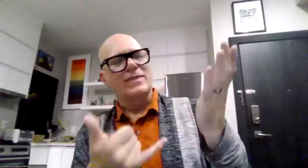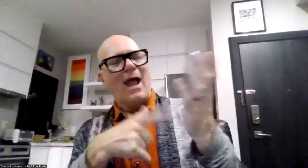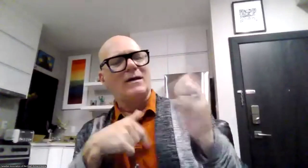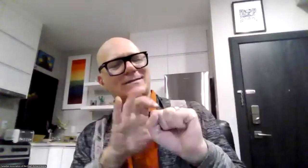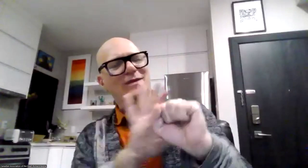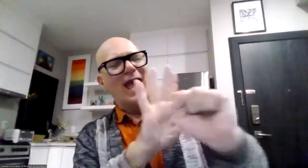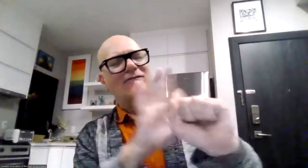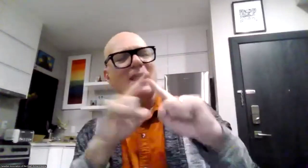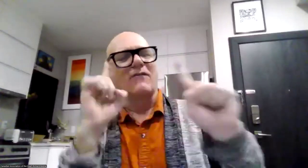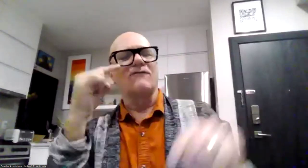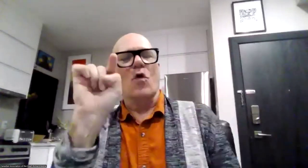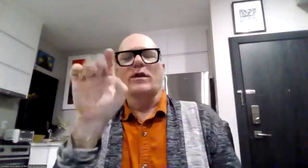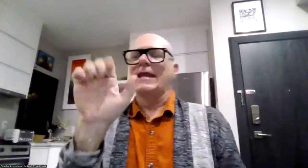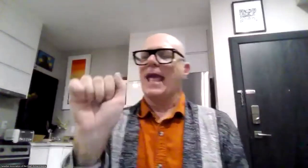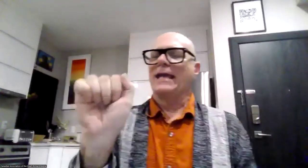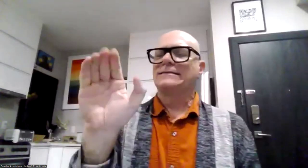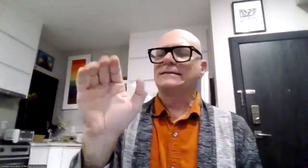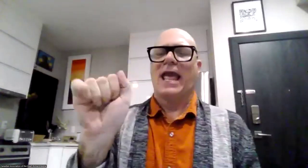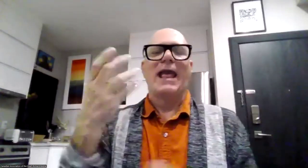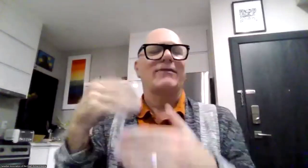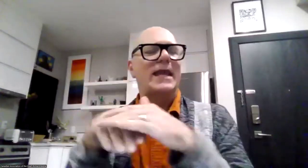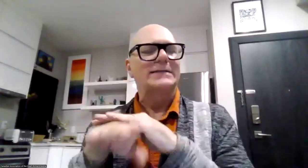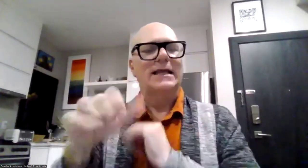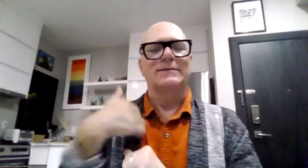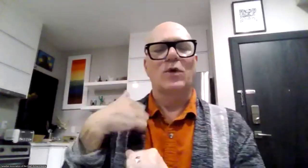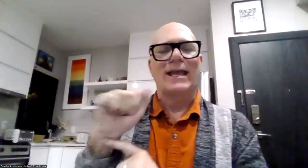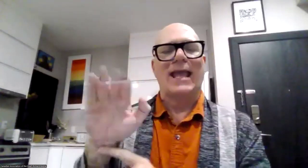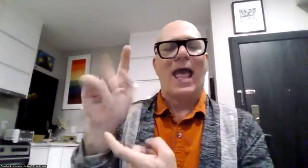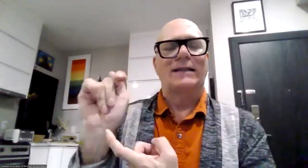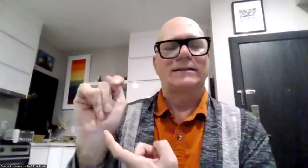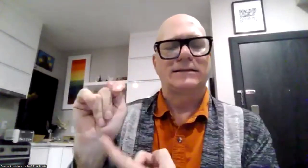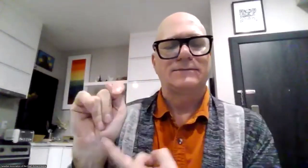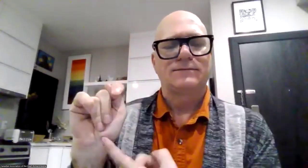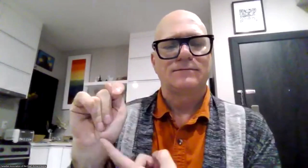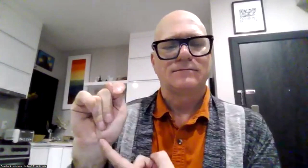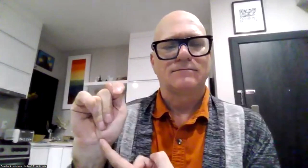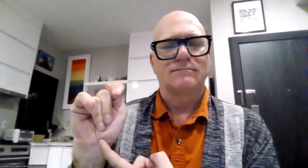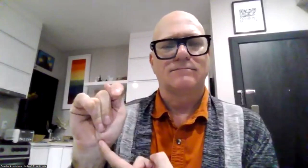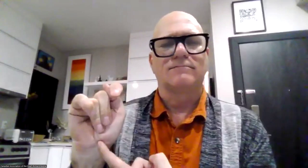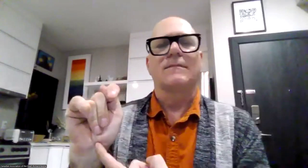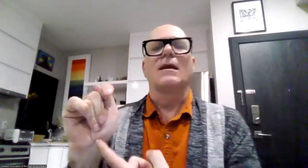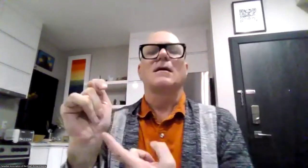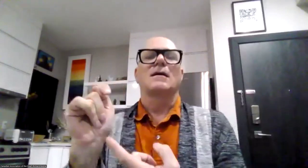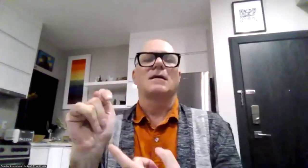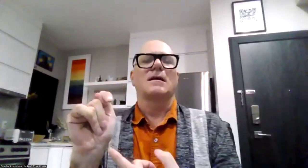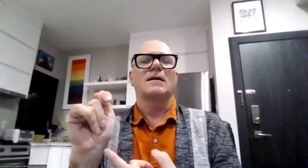is an important role that looks at advocating for access. We look at the Accessible Canada